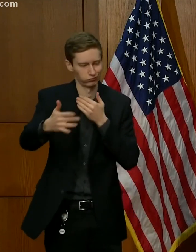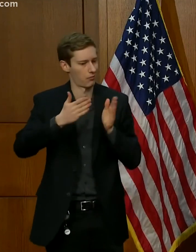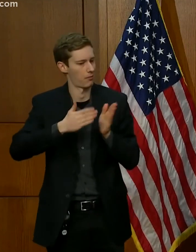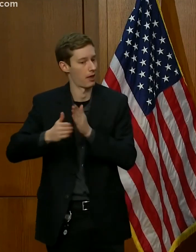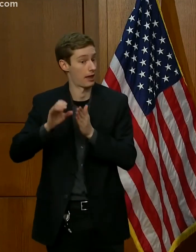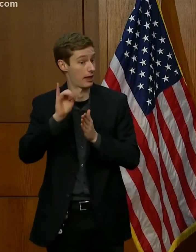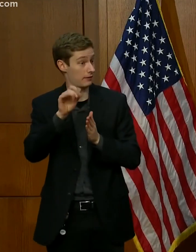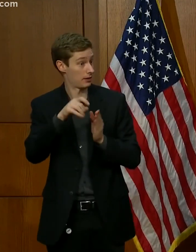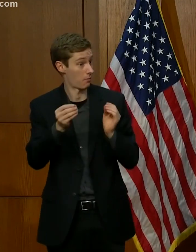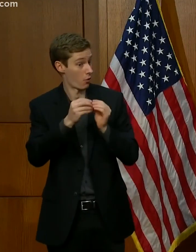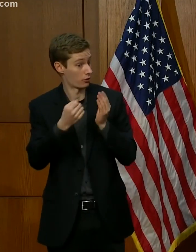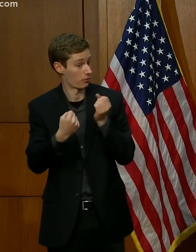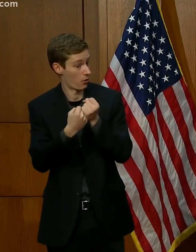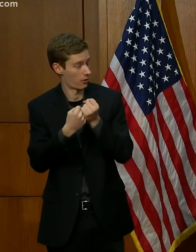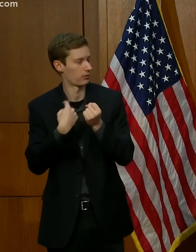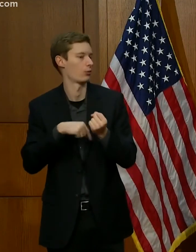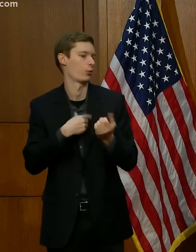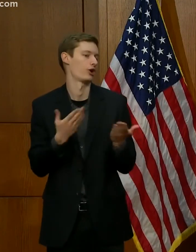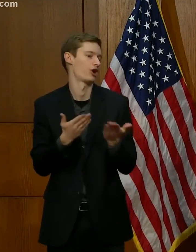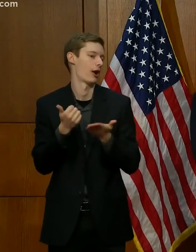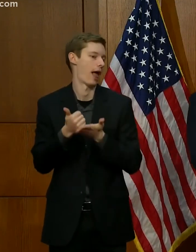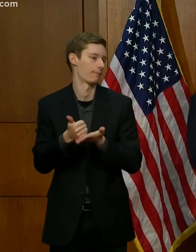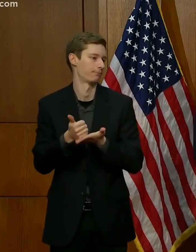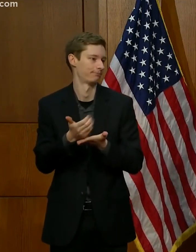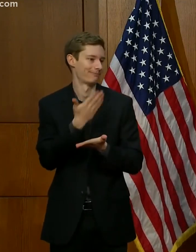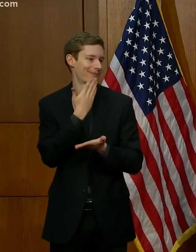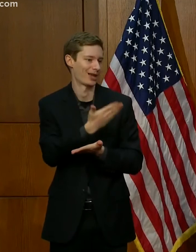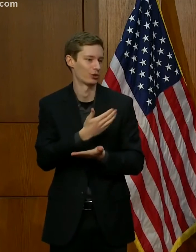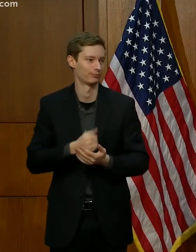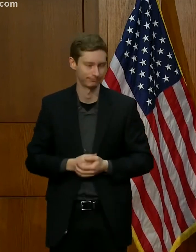state, we'll be there to help them. Thank you.